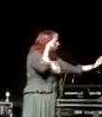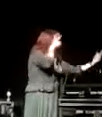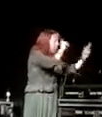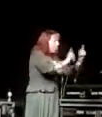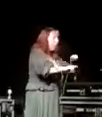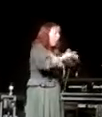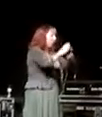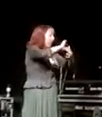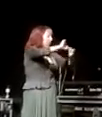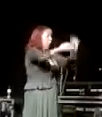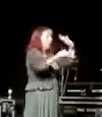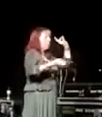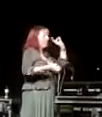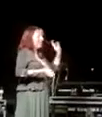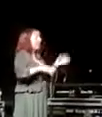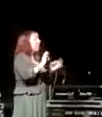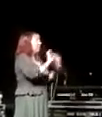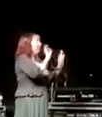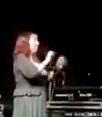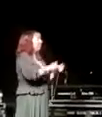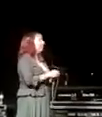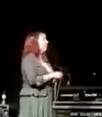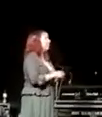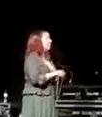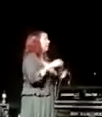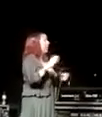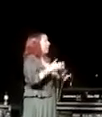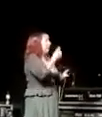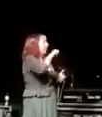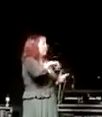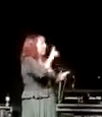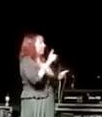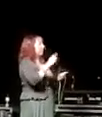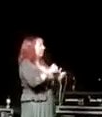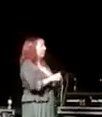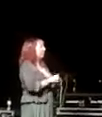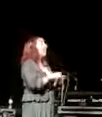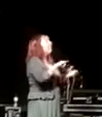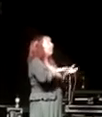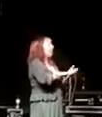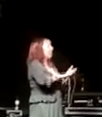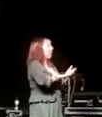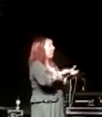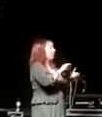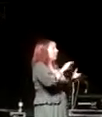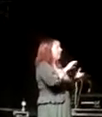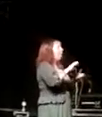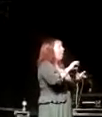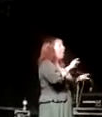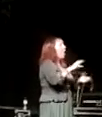Right, we go on to the golden ales. In bronze medal, another one for Salopian, Hop Twister.